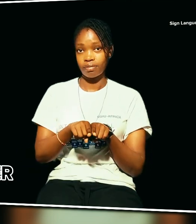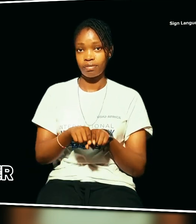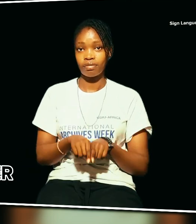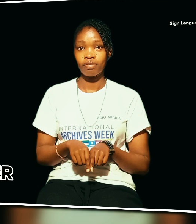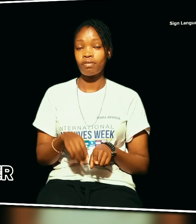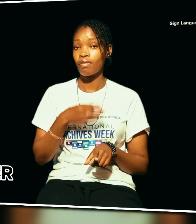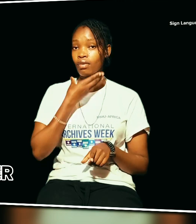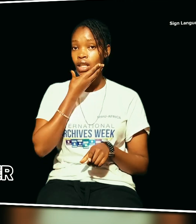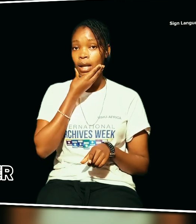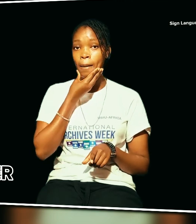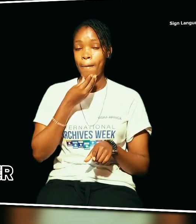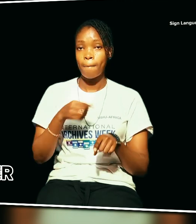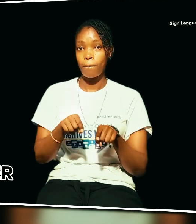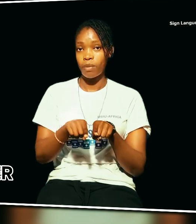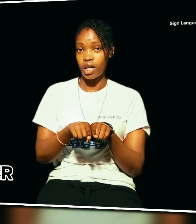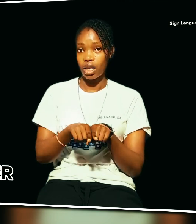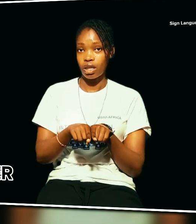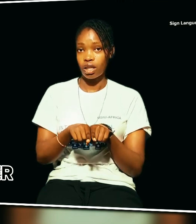brother,